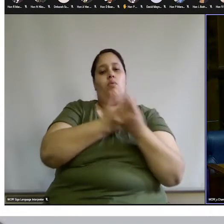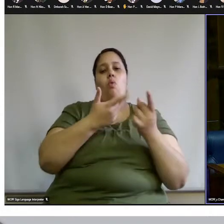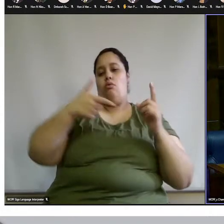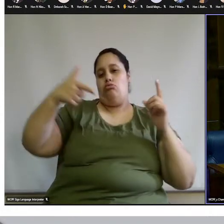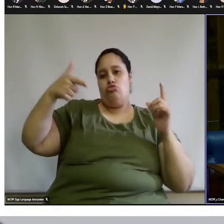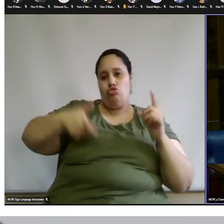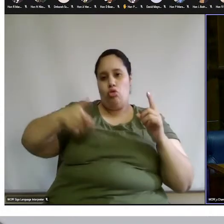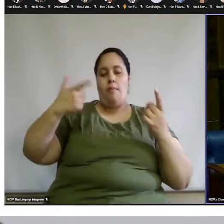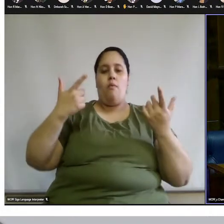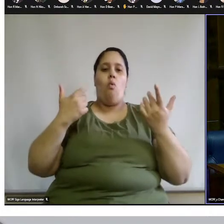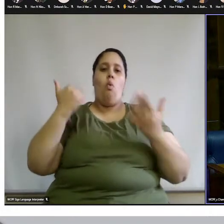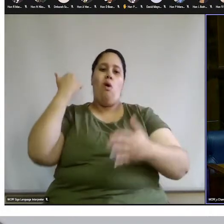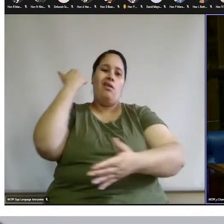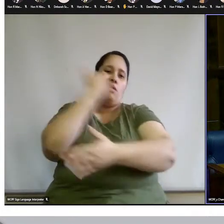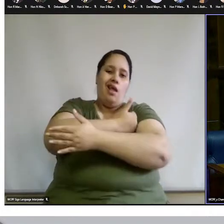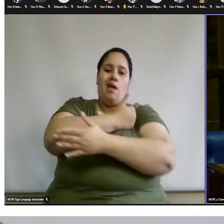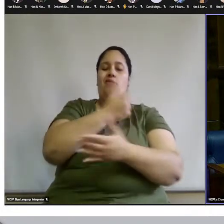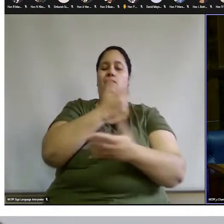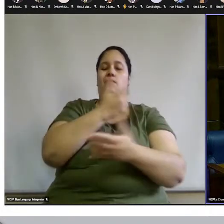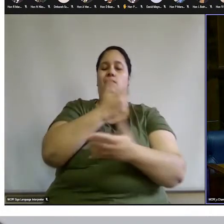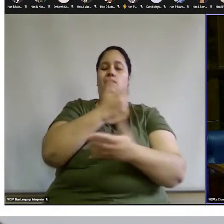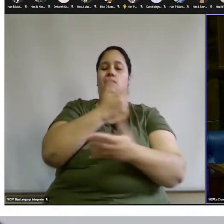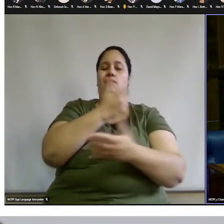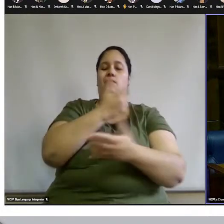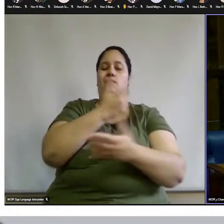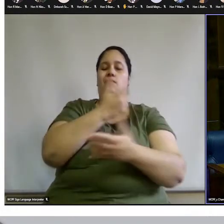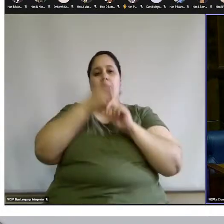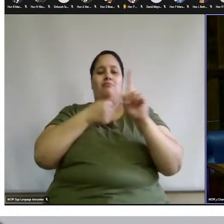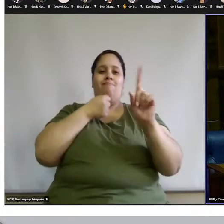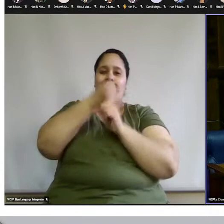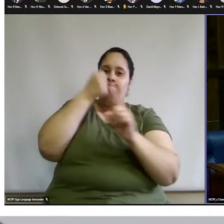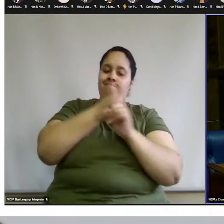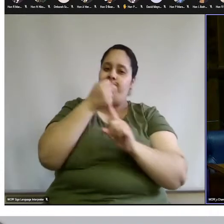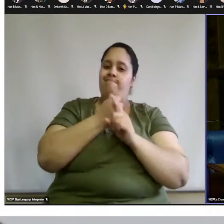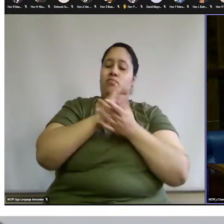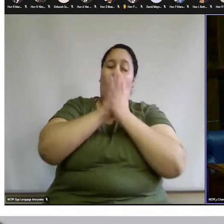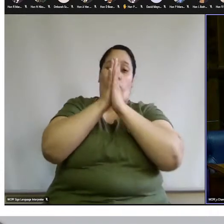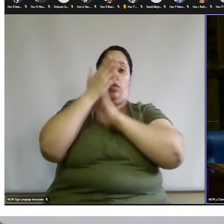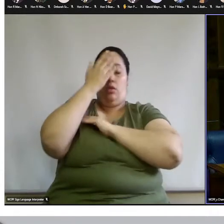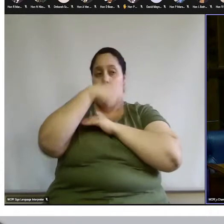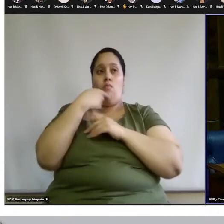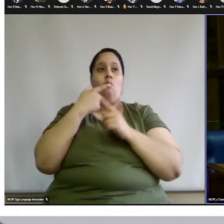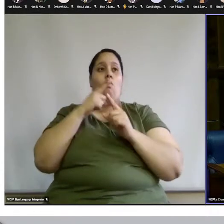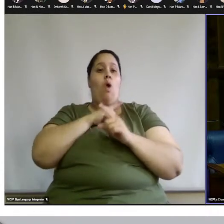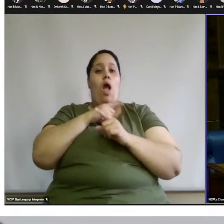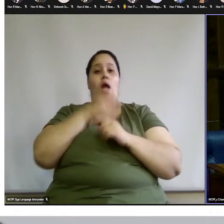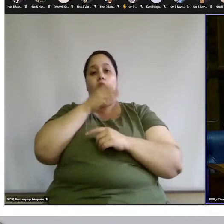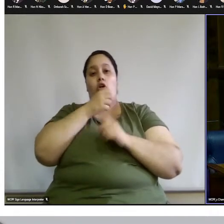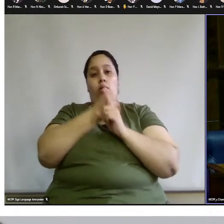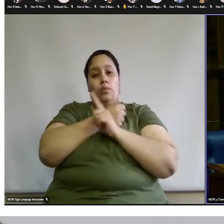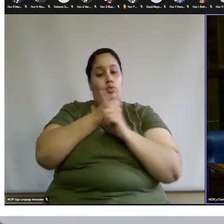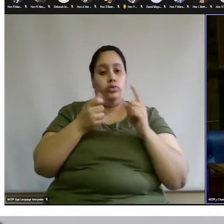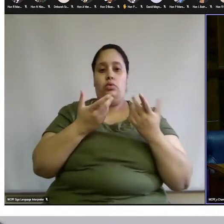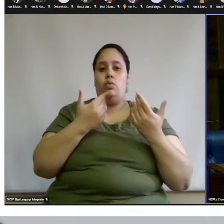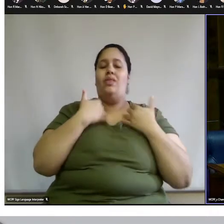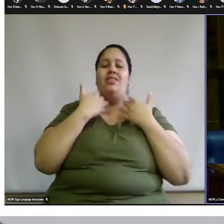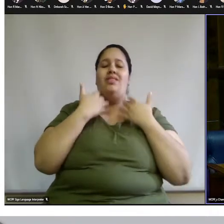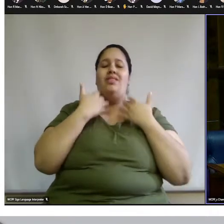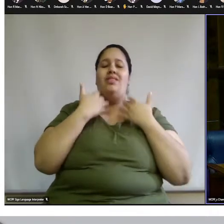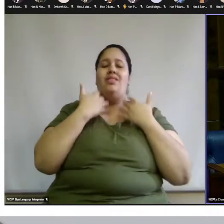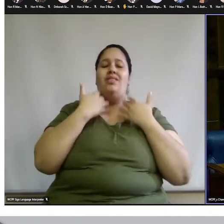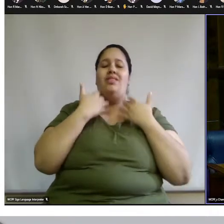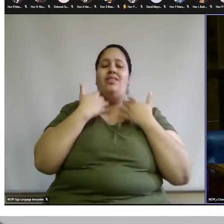wound or a knife wound, or they've been beaten up because of alcohol abuse. We don't want to know